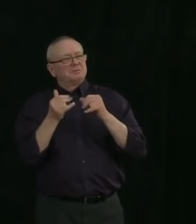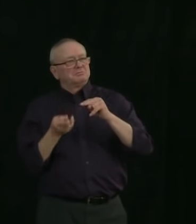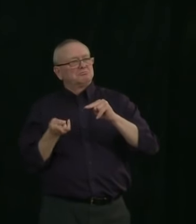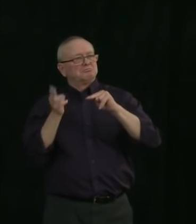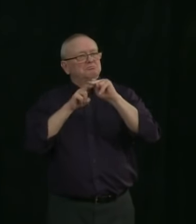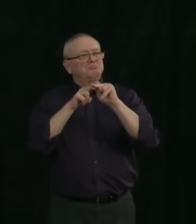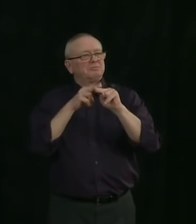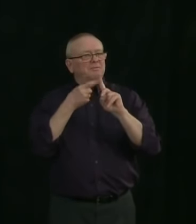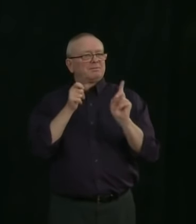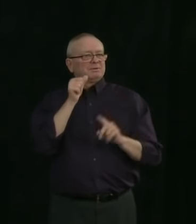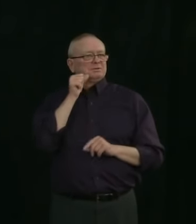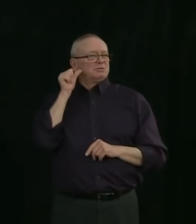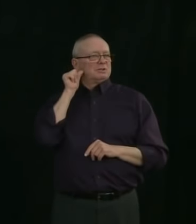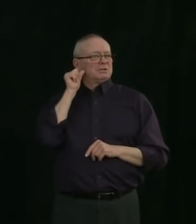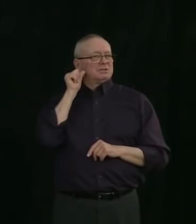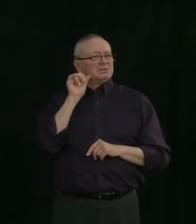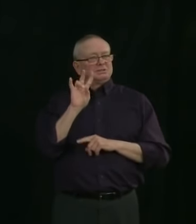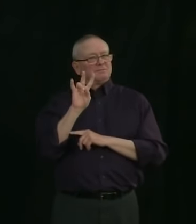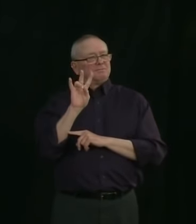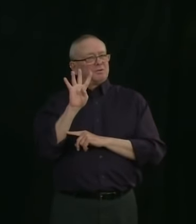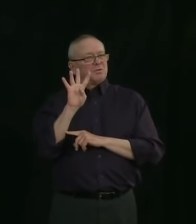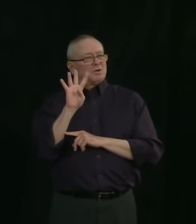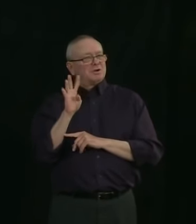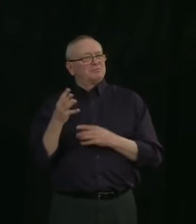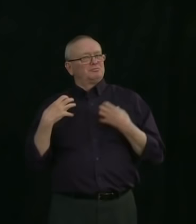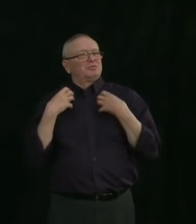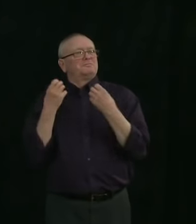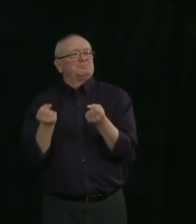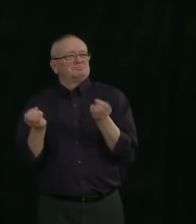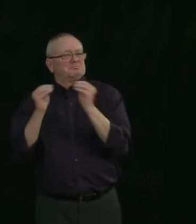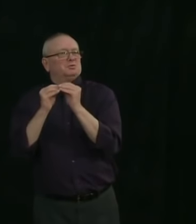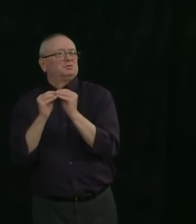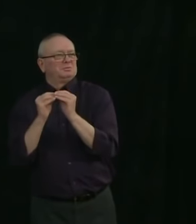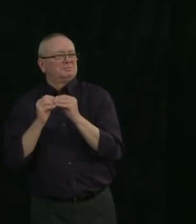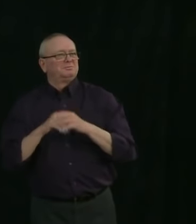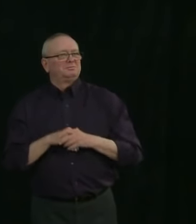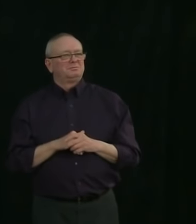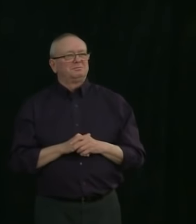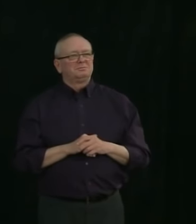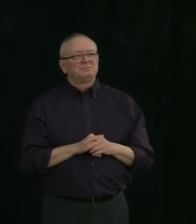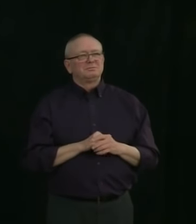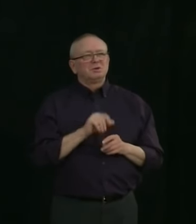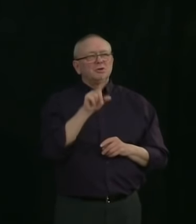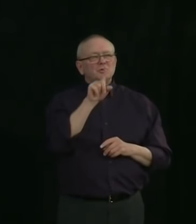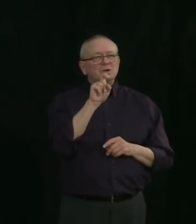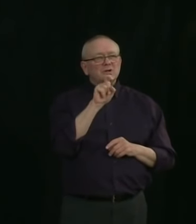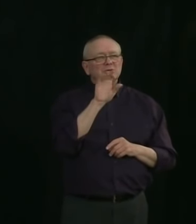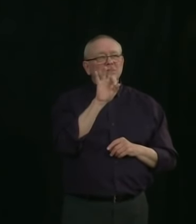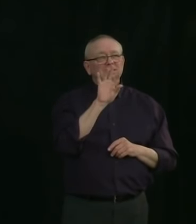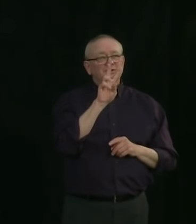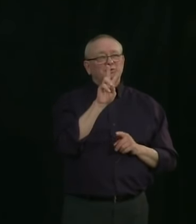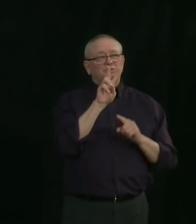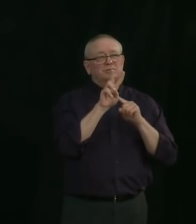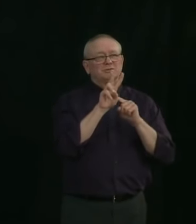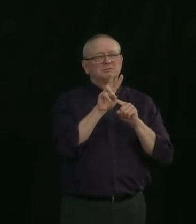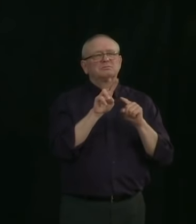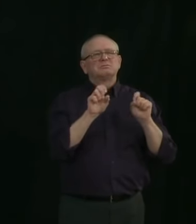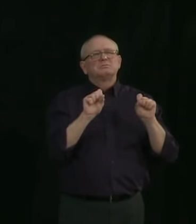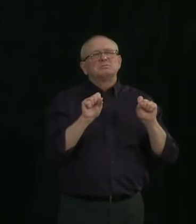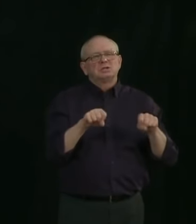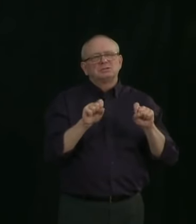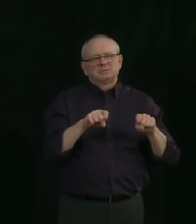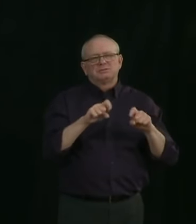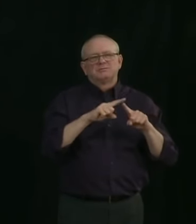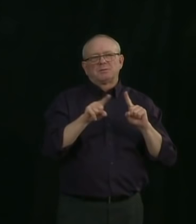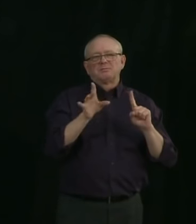We suspect that 192 total cases of our total cases may be as a result of community transmission.